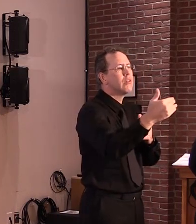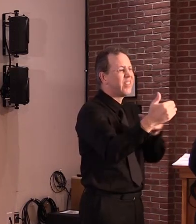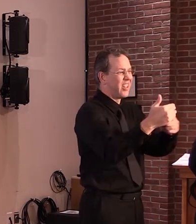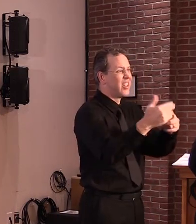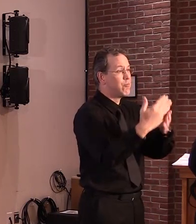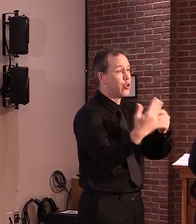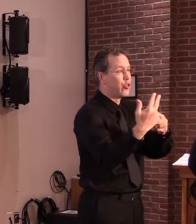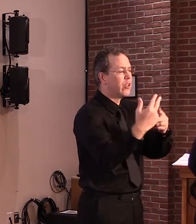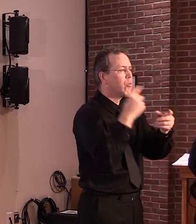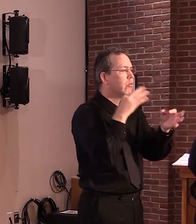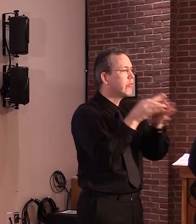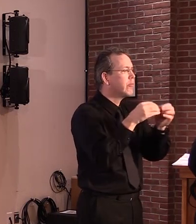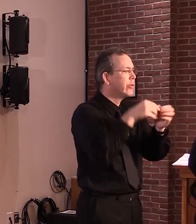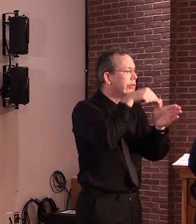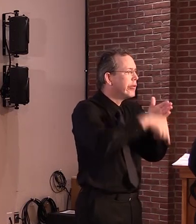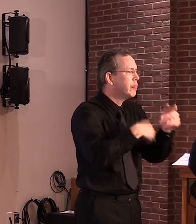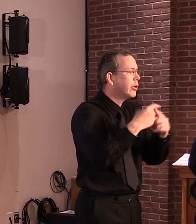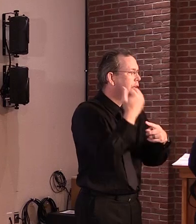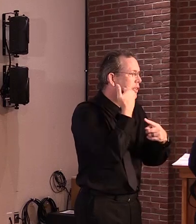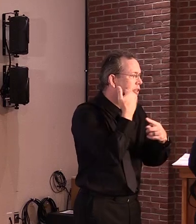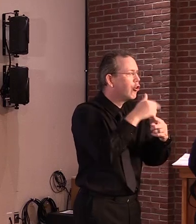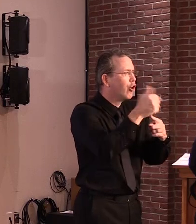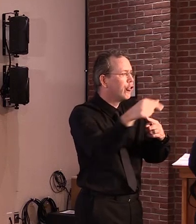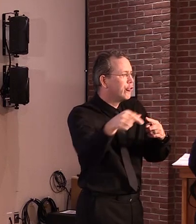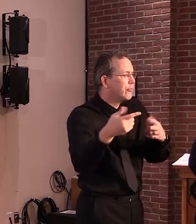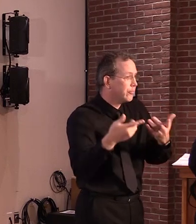CDC guidance.